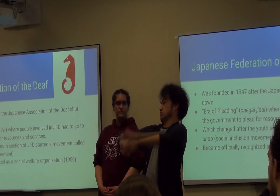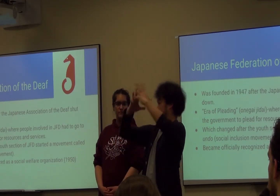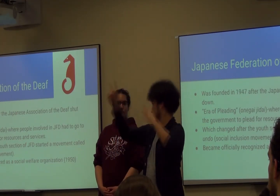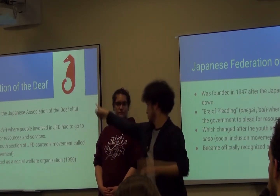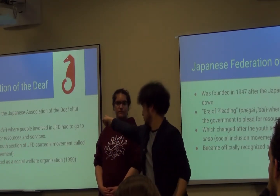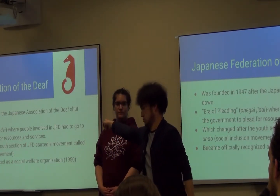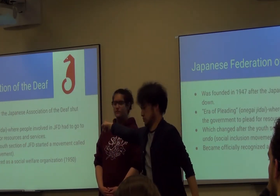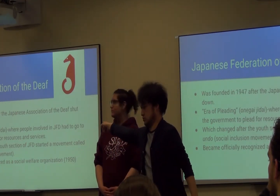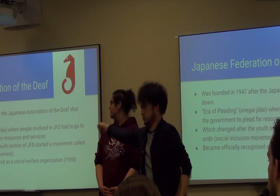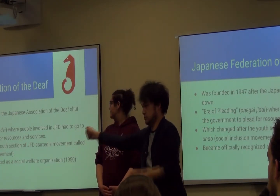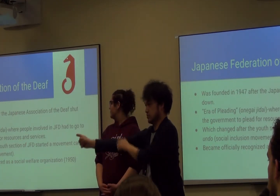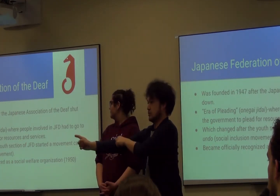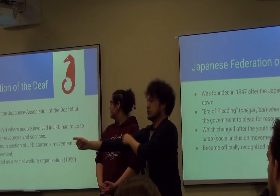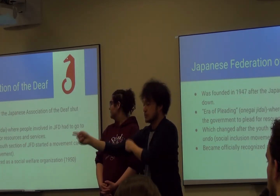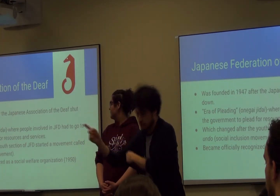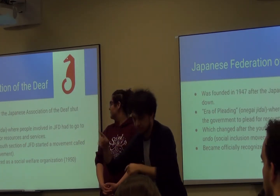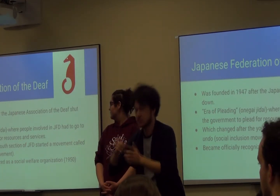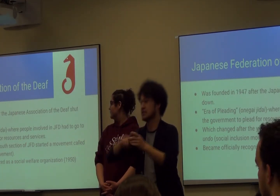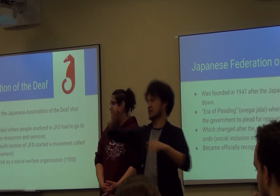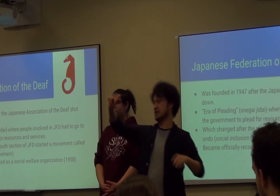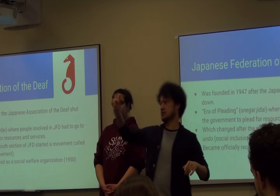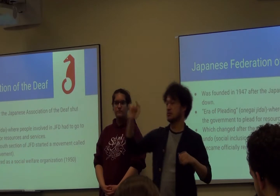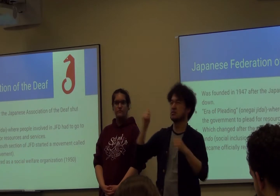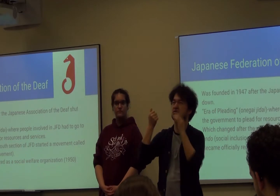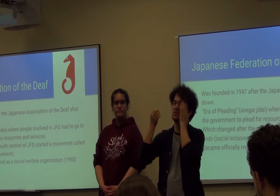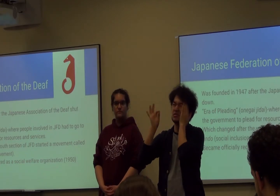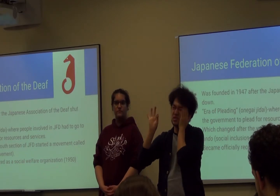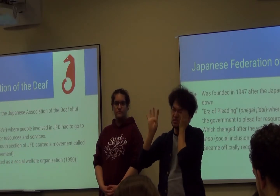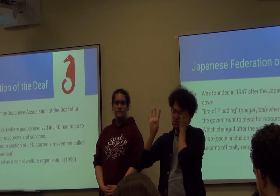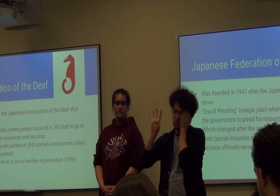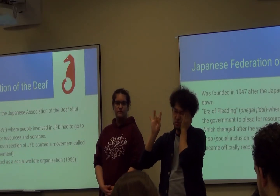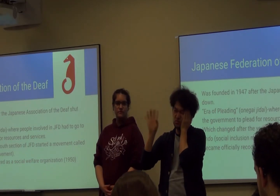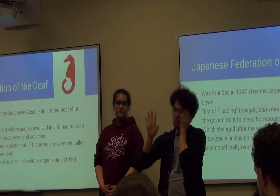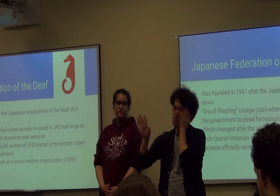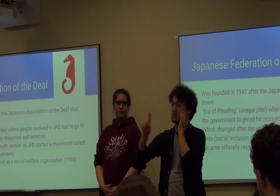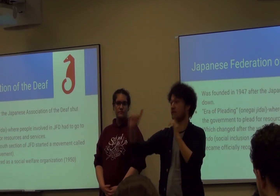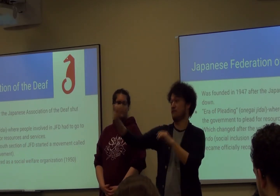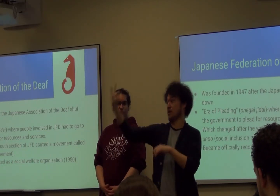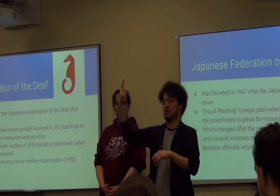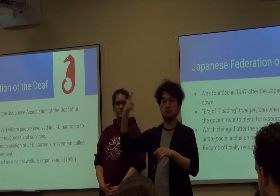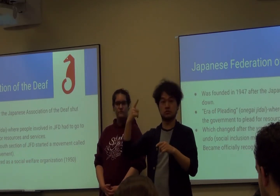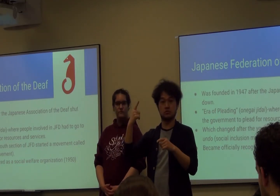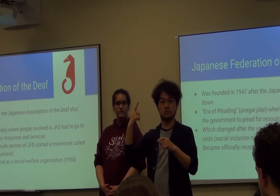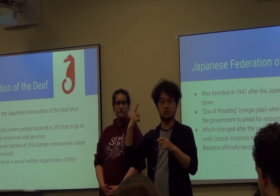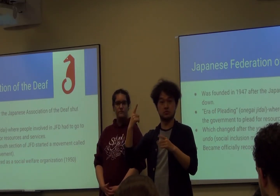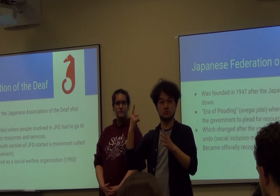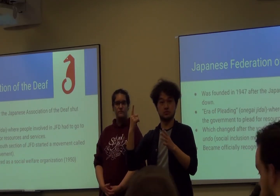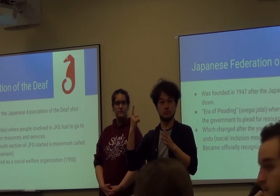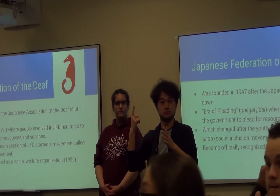They tried to set up a Federation for the Deaf, and then in 1947,